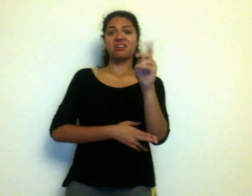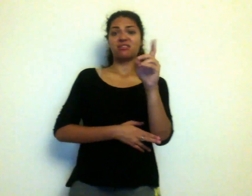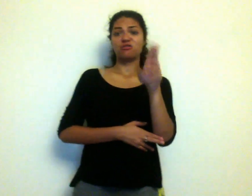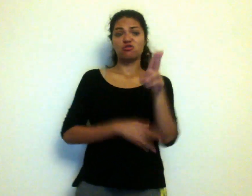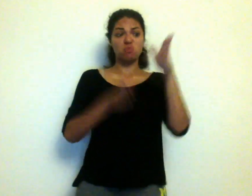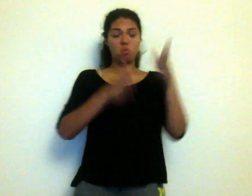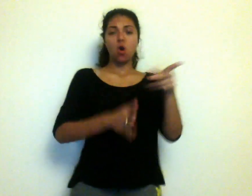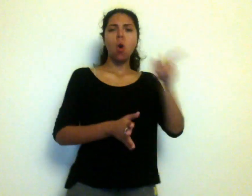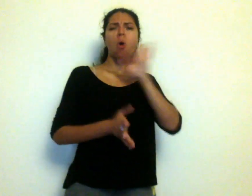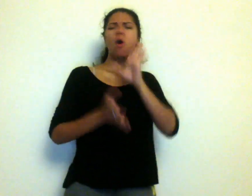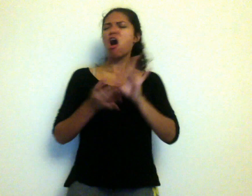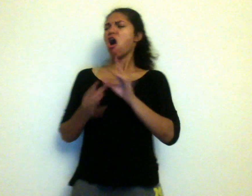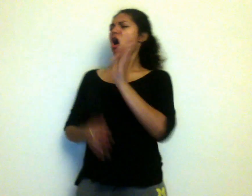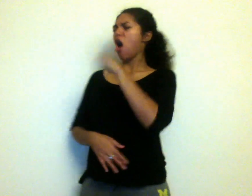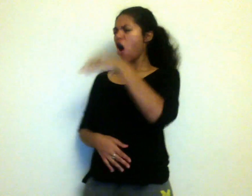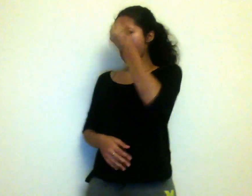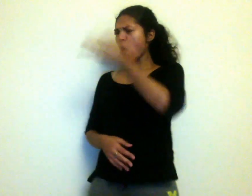that were committed in the name of Christ for